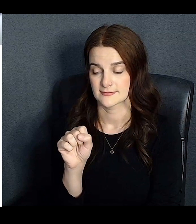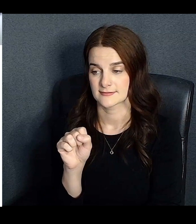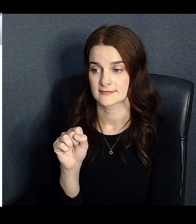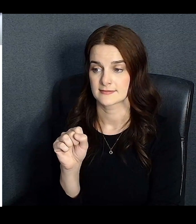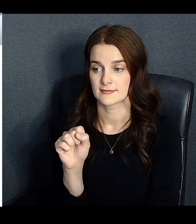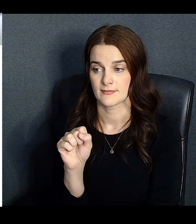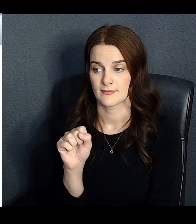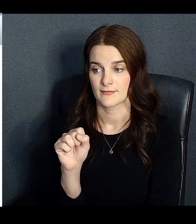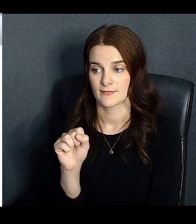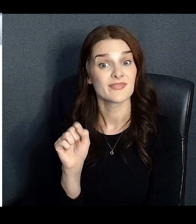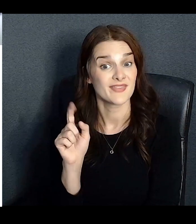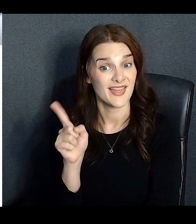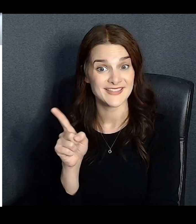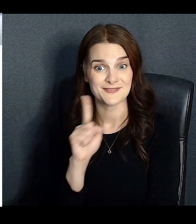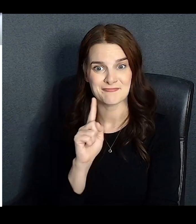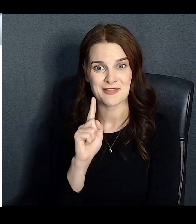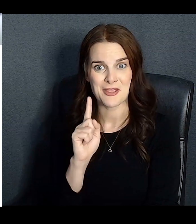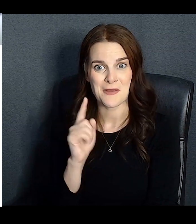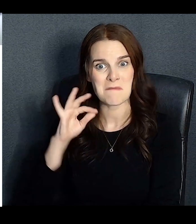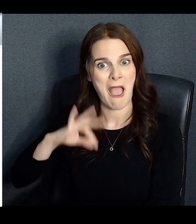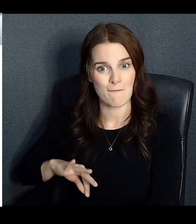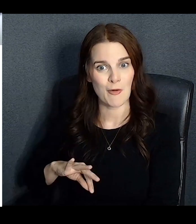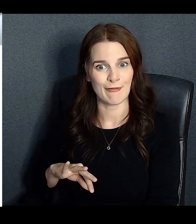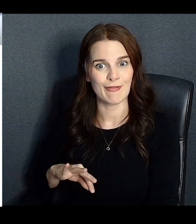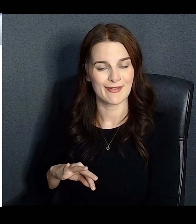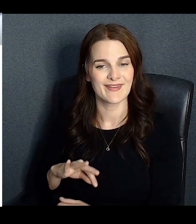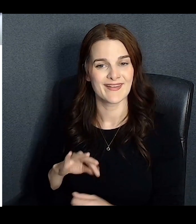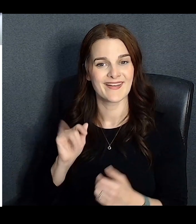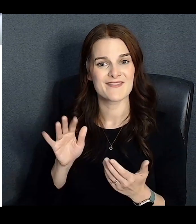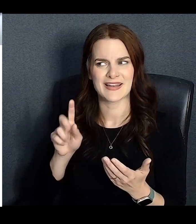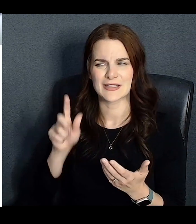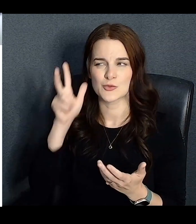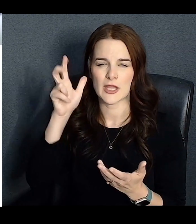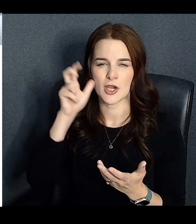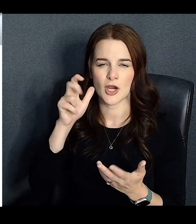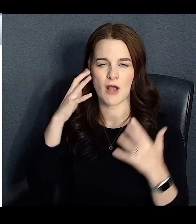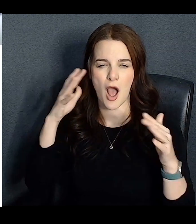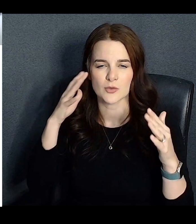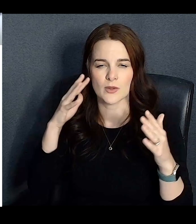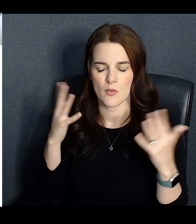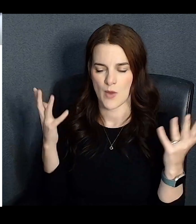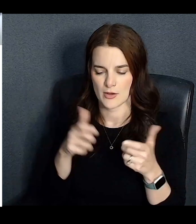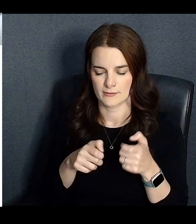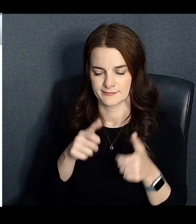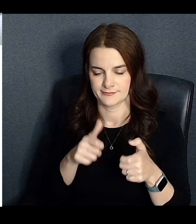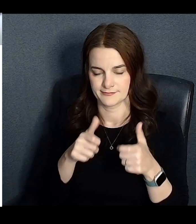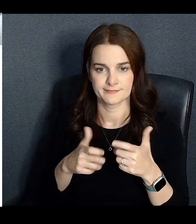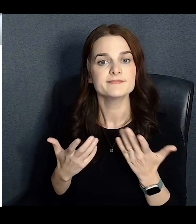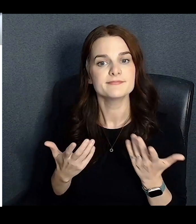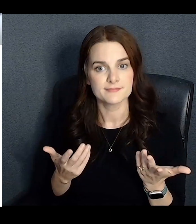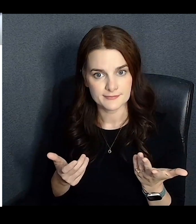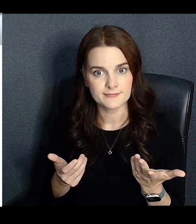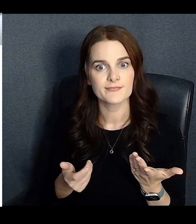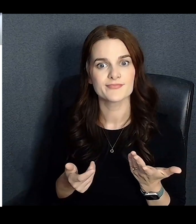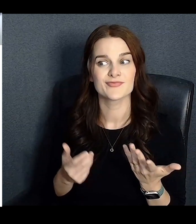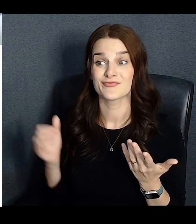I, S. So this is super helpful if you need to hear kind of auditorily what you're typing.